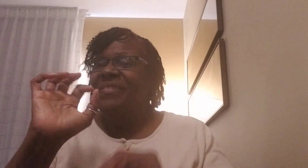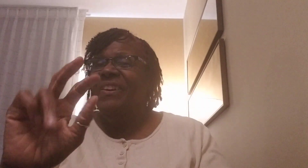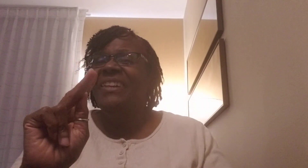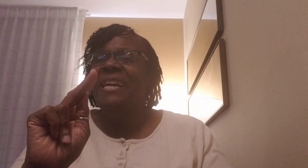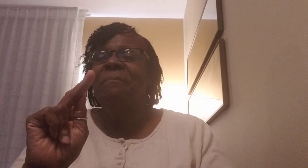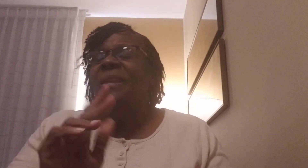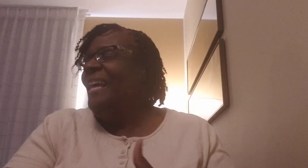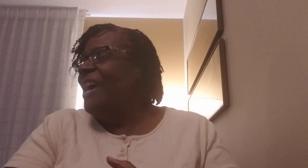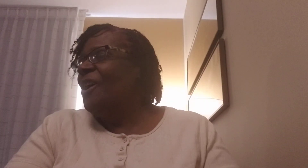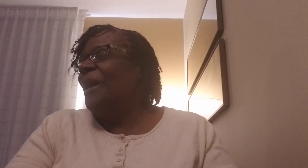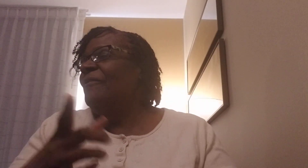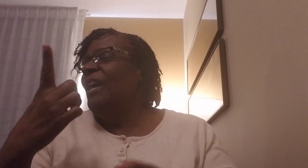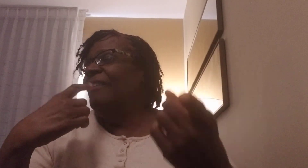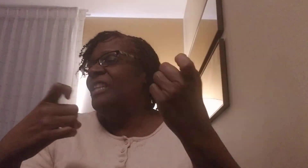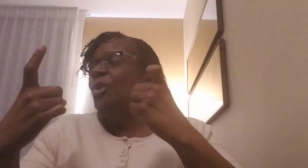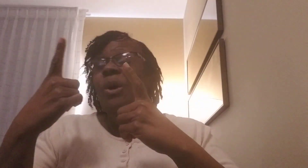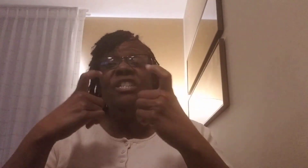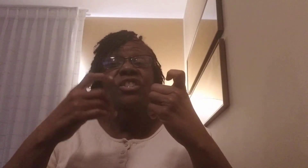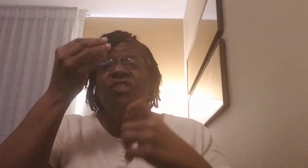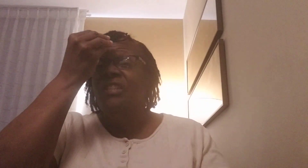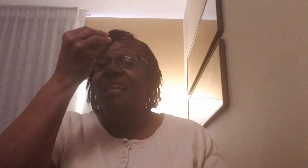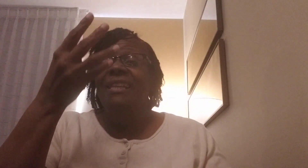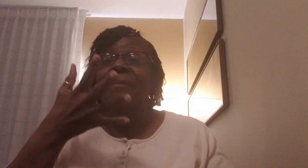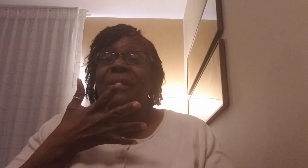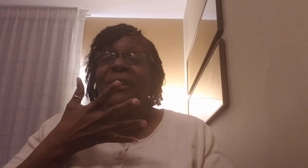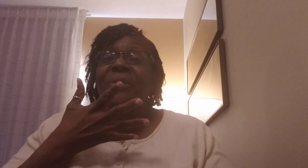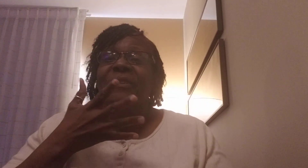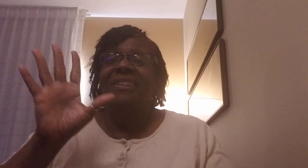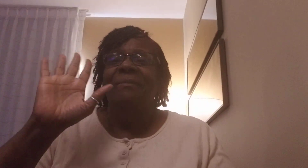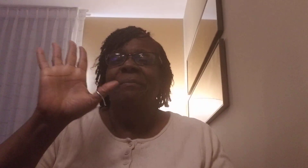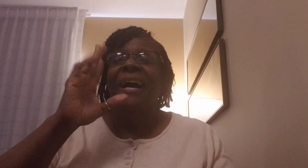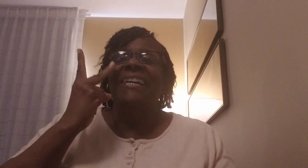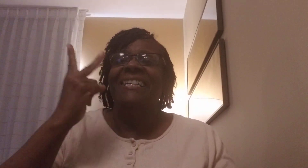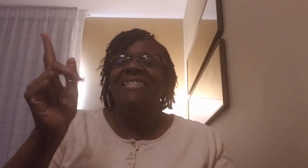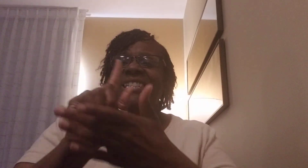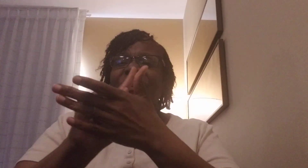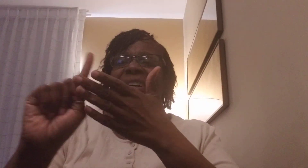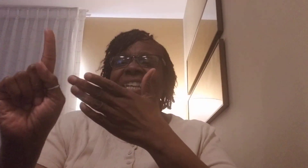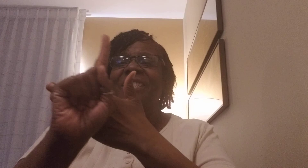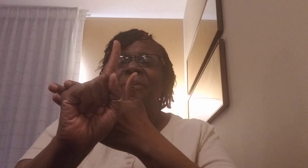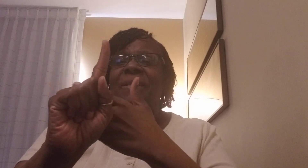Okay, all right, if you have any questions, let me know. Bye. See you all next week.